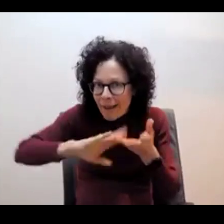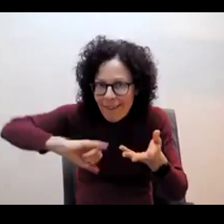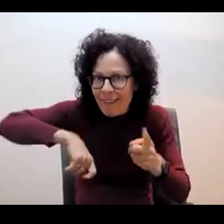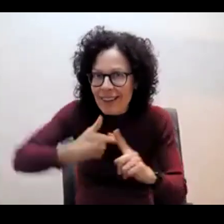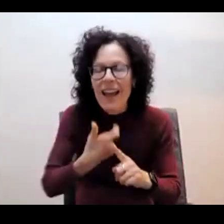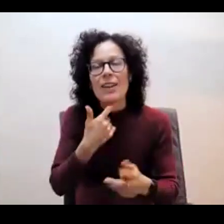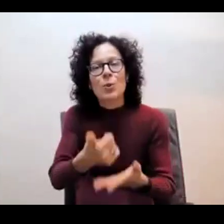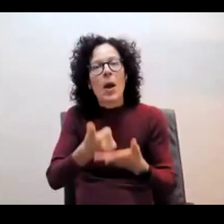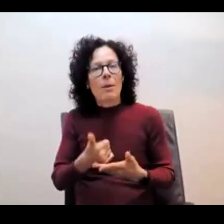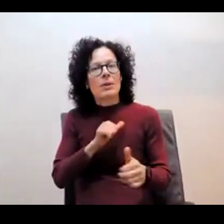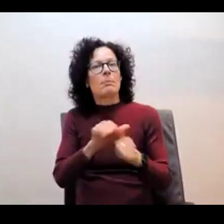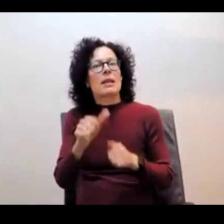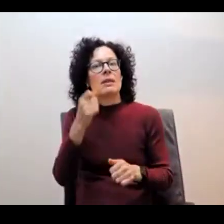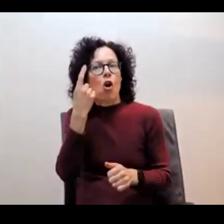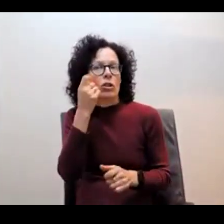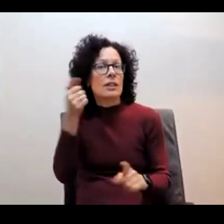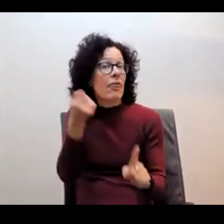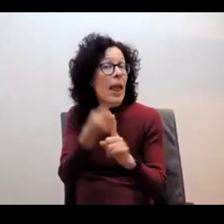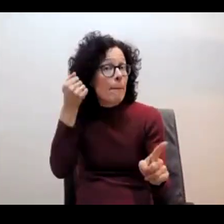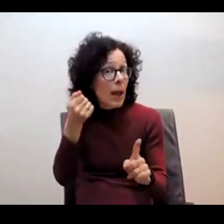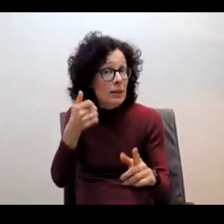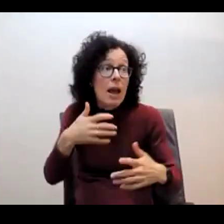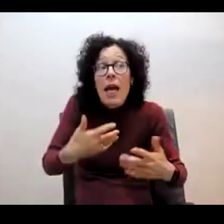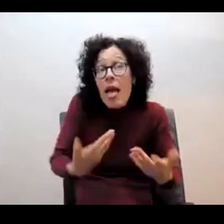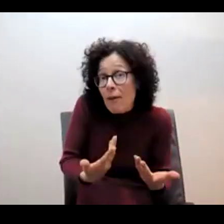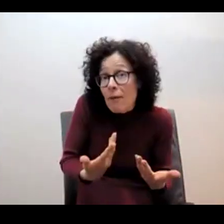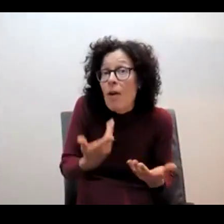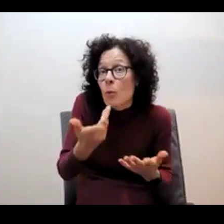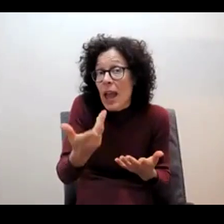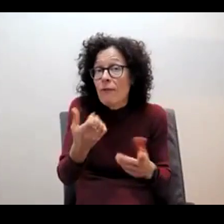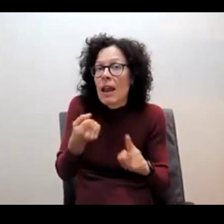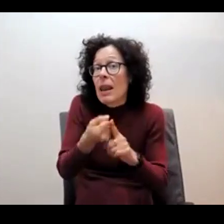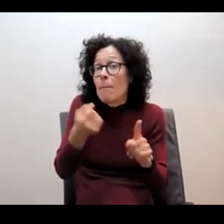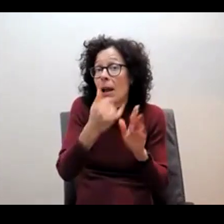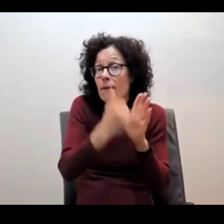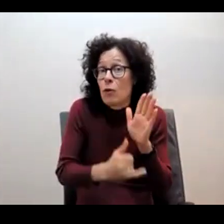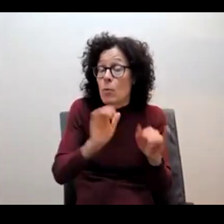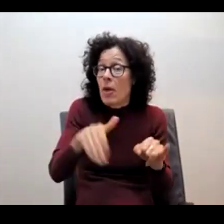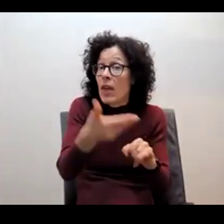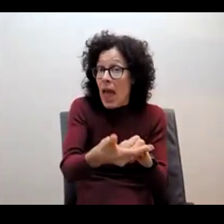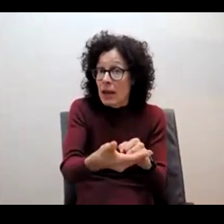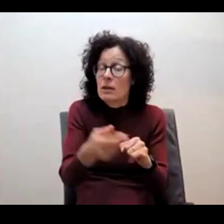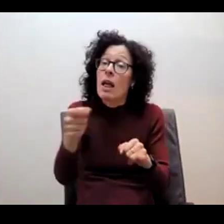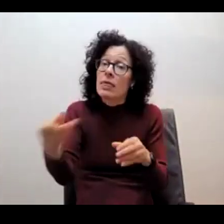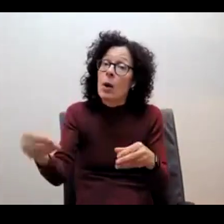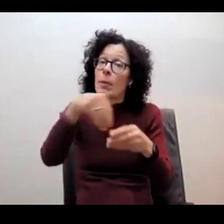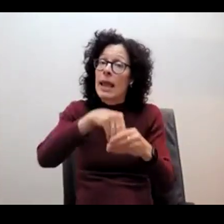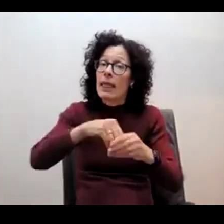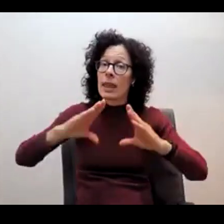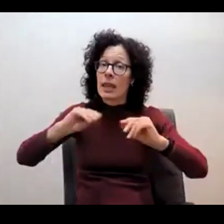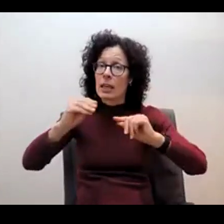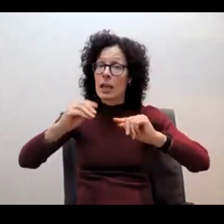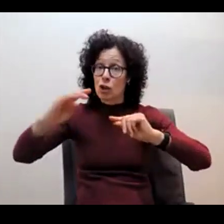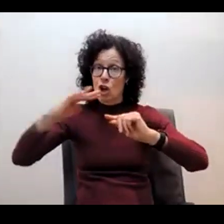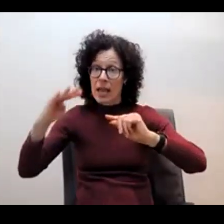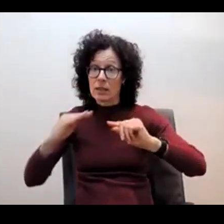better understand the impact. There is an impact form at the end, and we will put that in the chat and